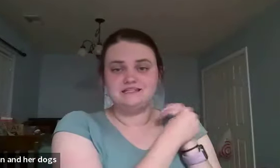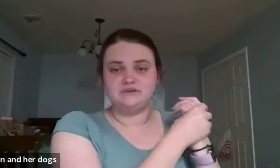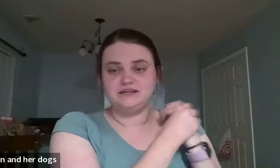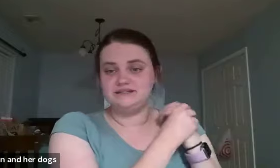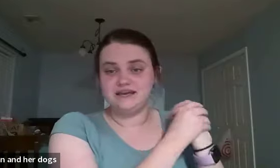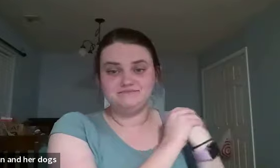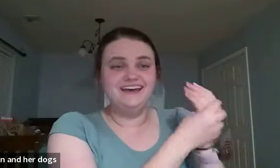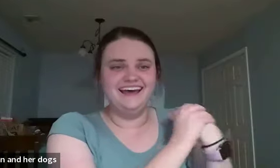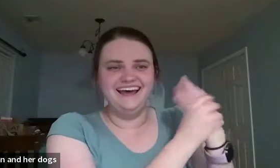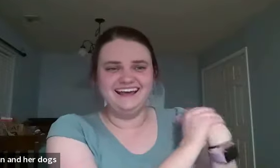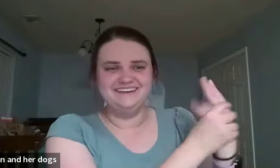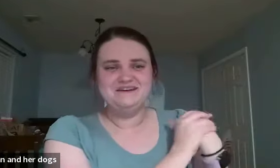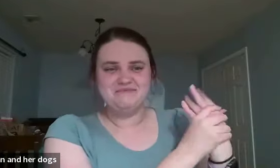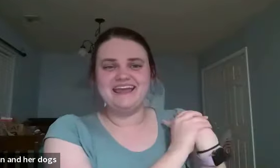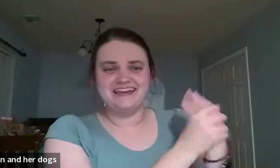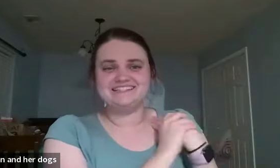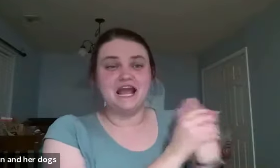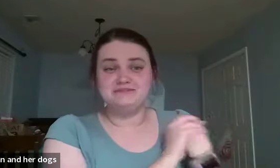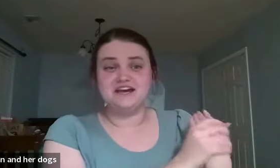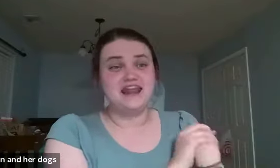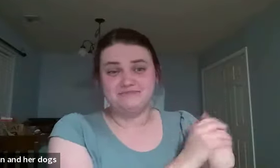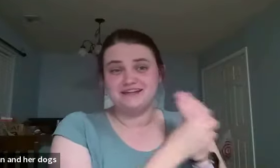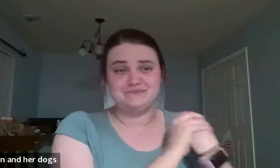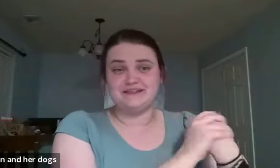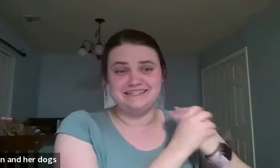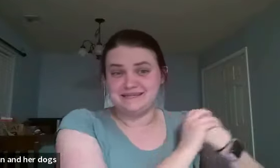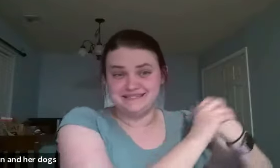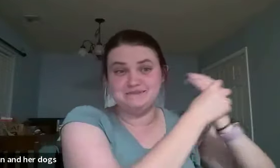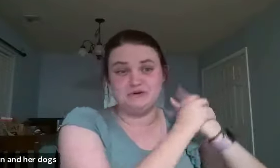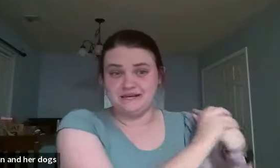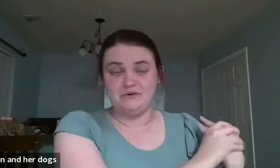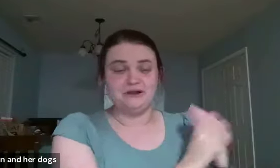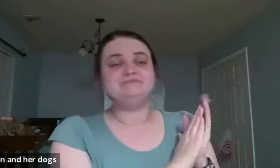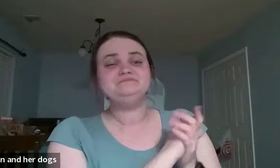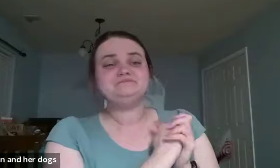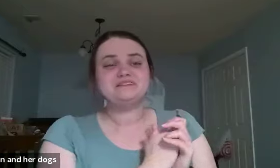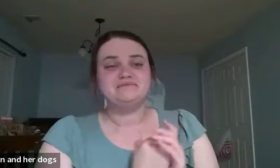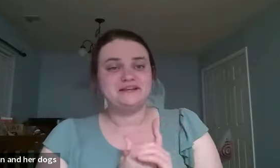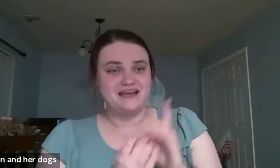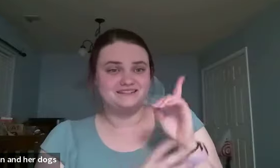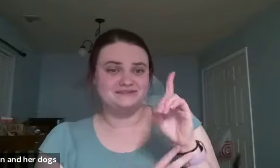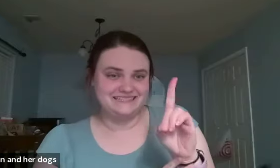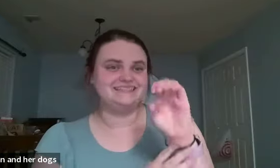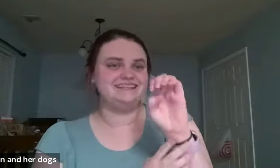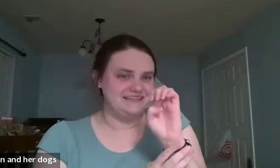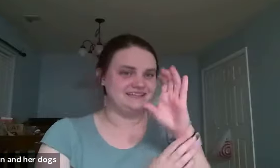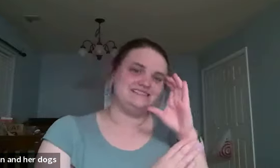it's been a day. My hand is like, I'm done. I'm not spelling December anymore. But yeah, so